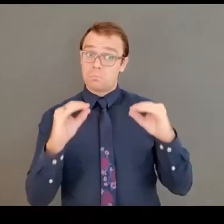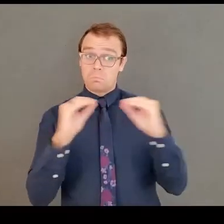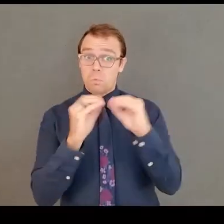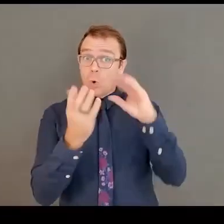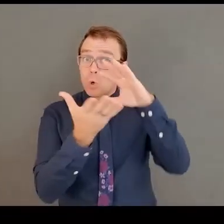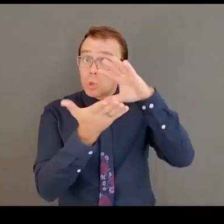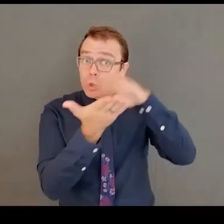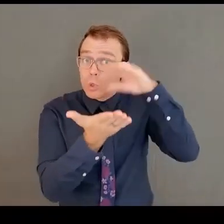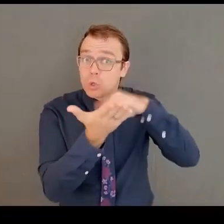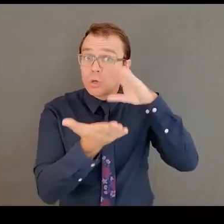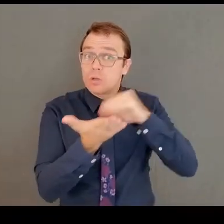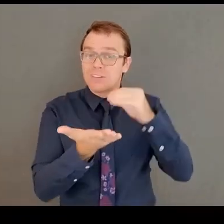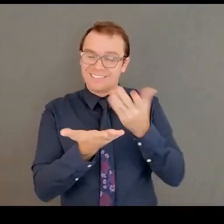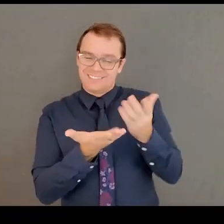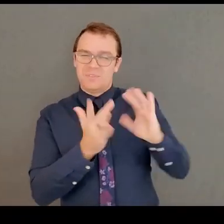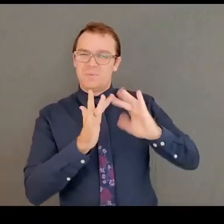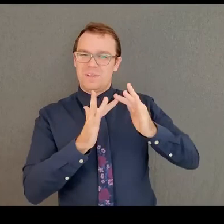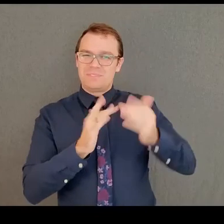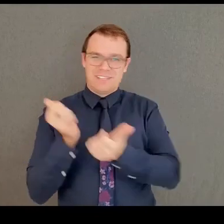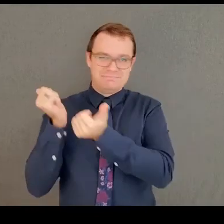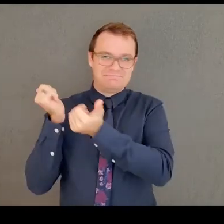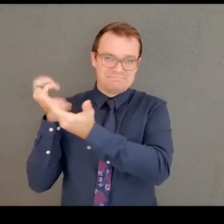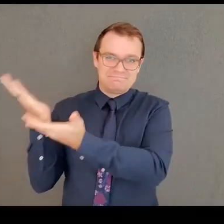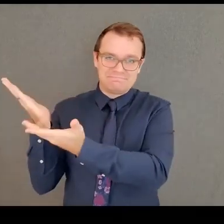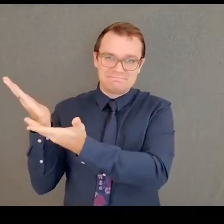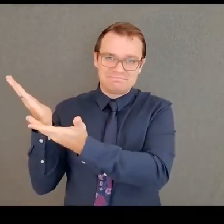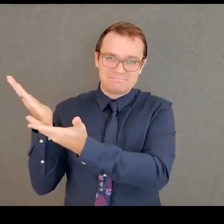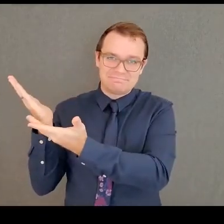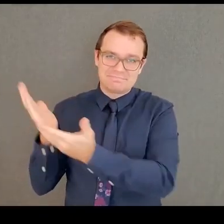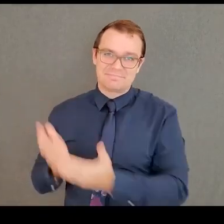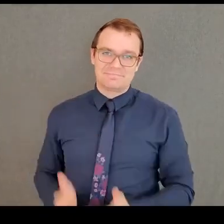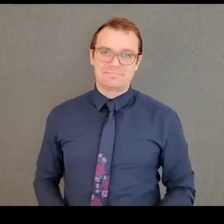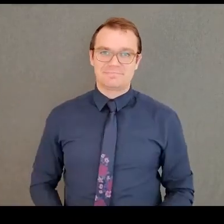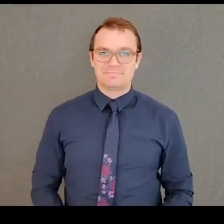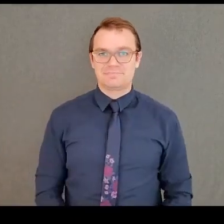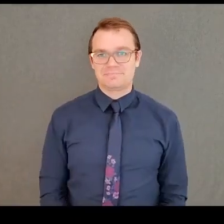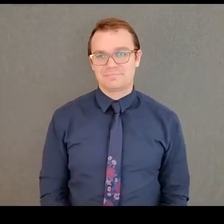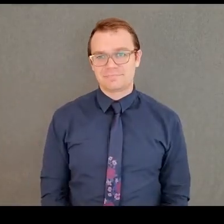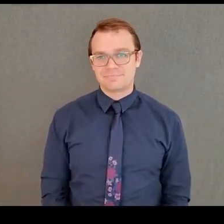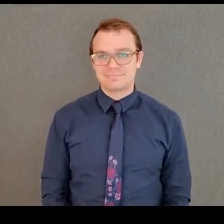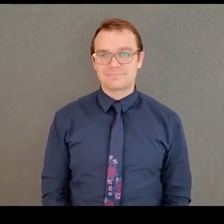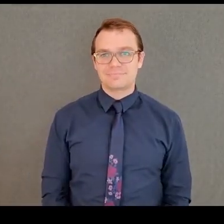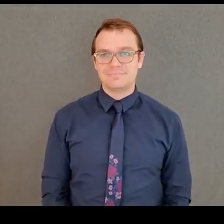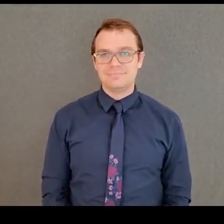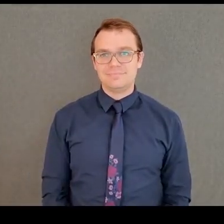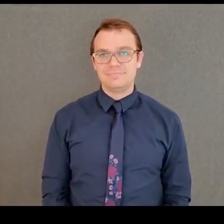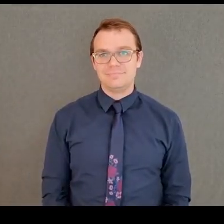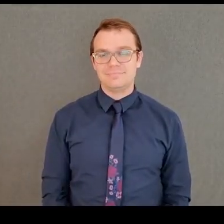Learn more at covidvaccinewa.org.